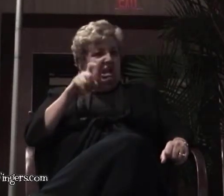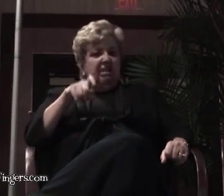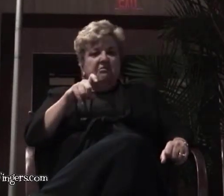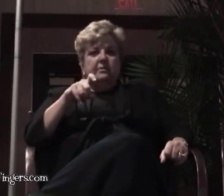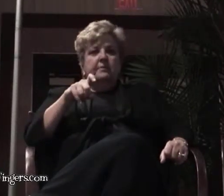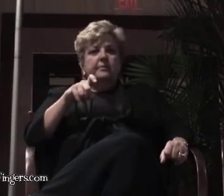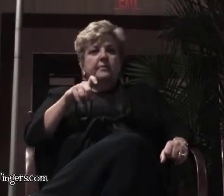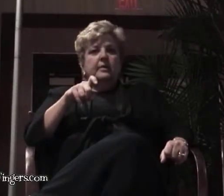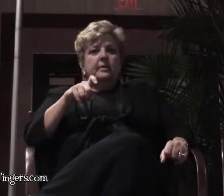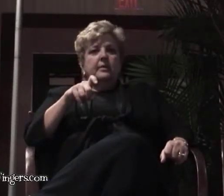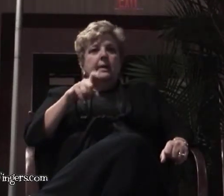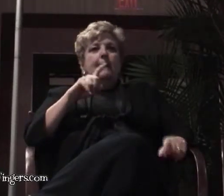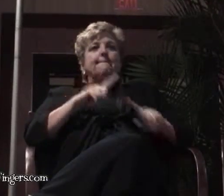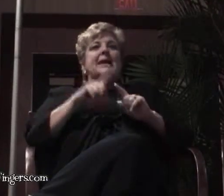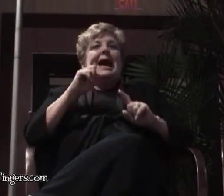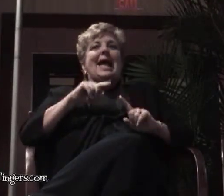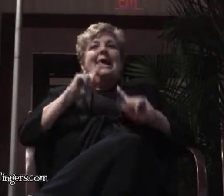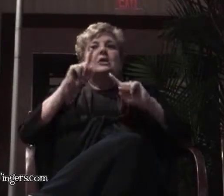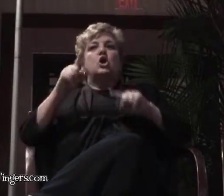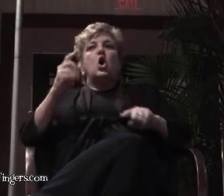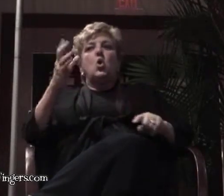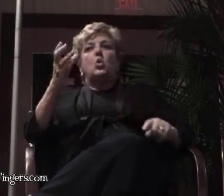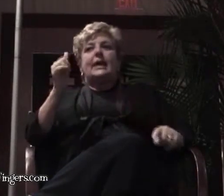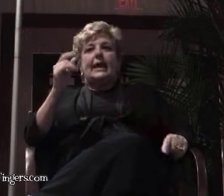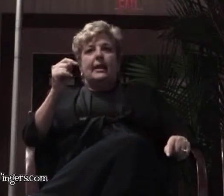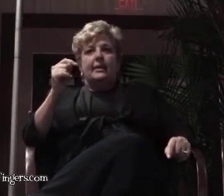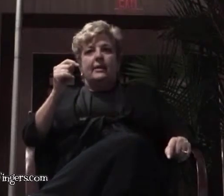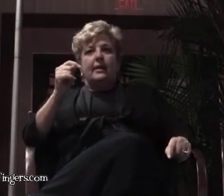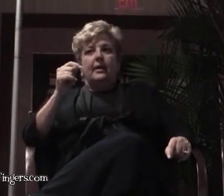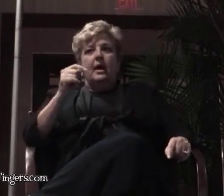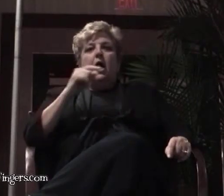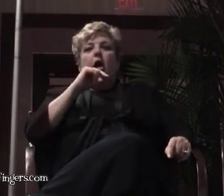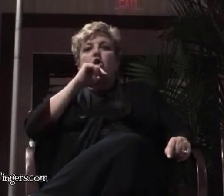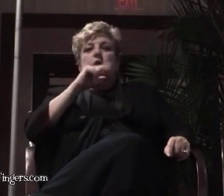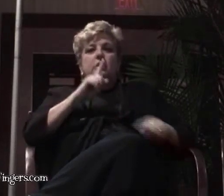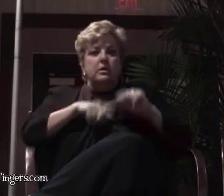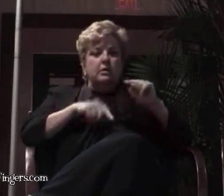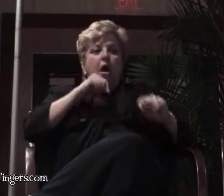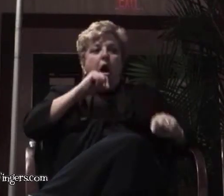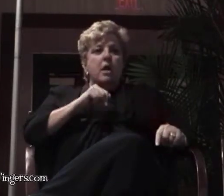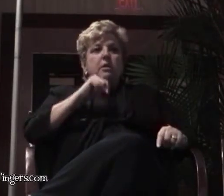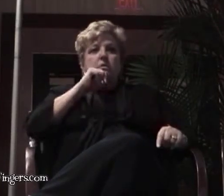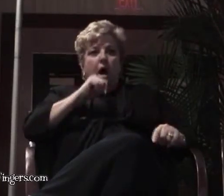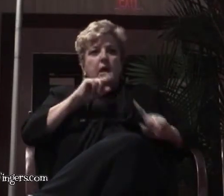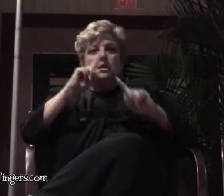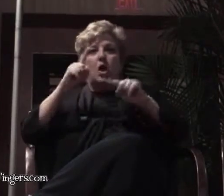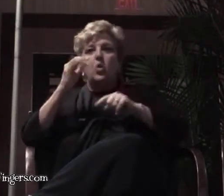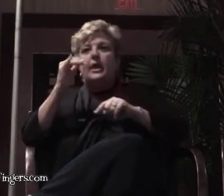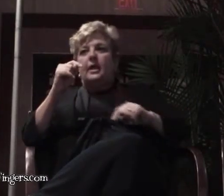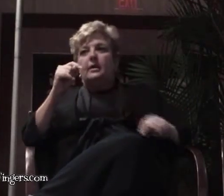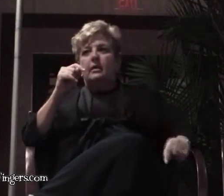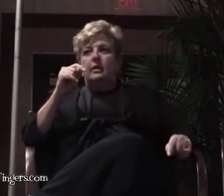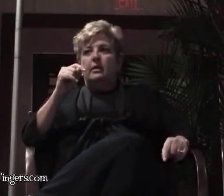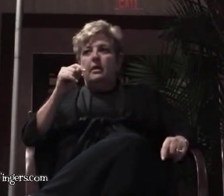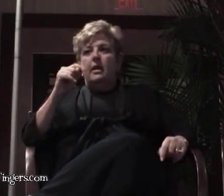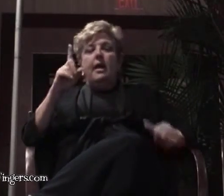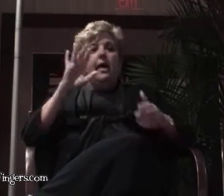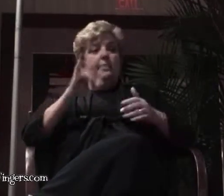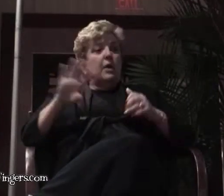had to go get it. I could not go get that pill. And that was the first time in my life I had ever tried to stop something. I never